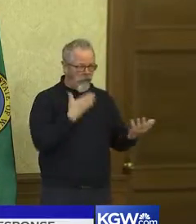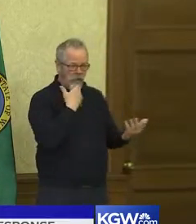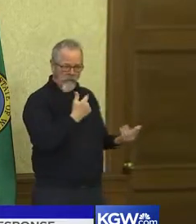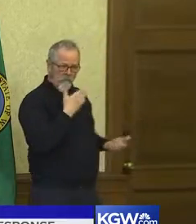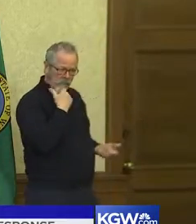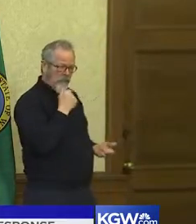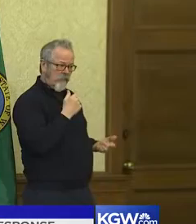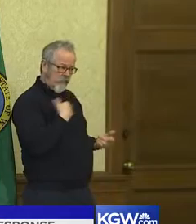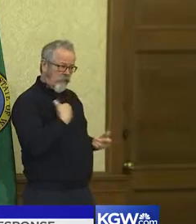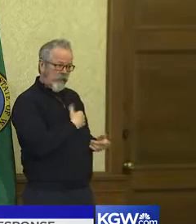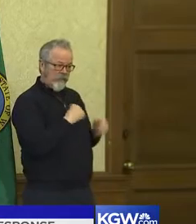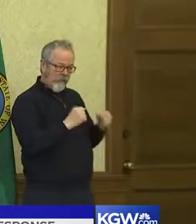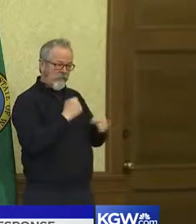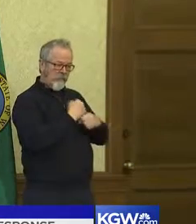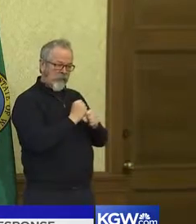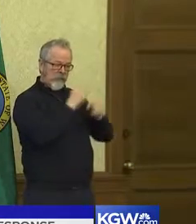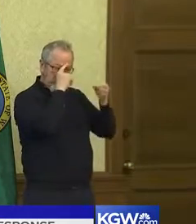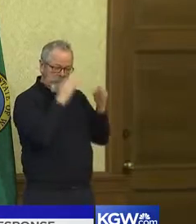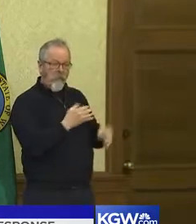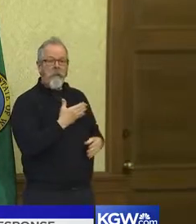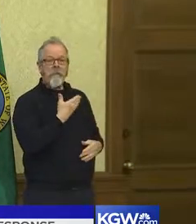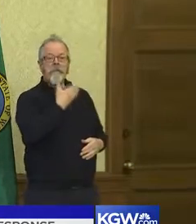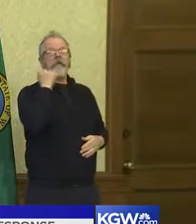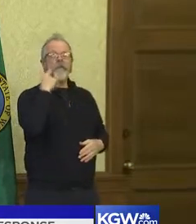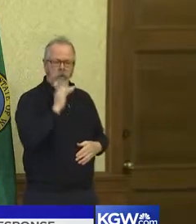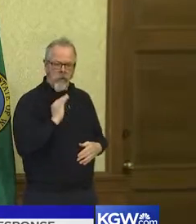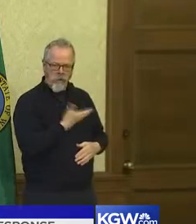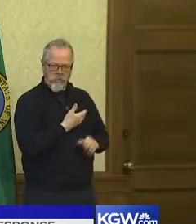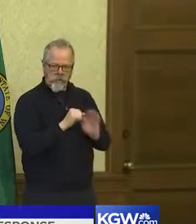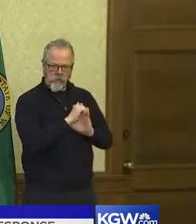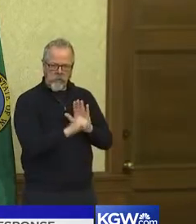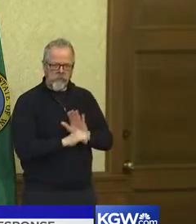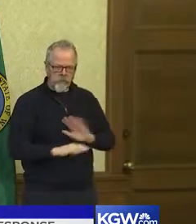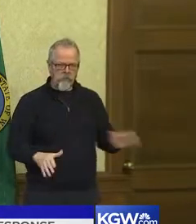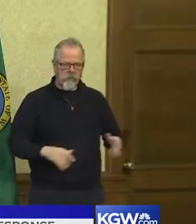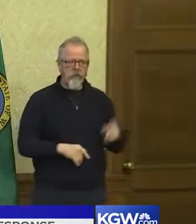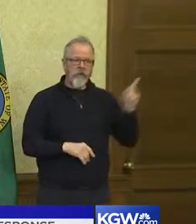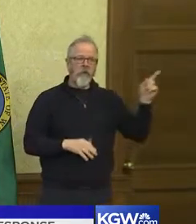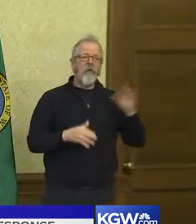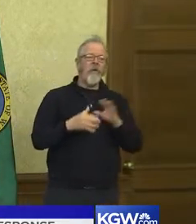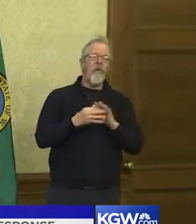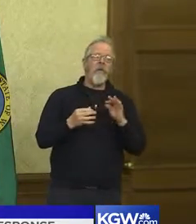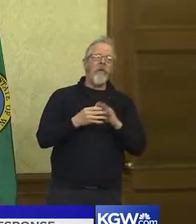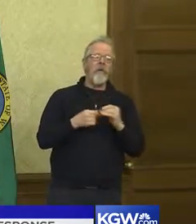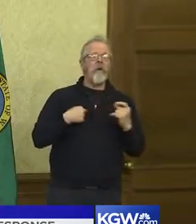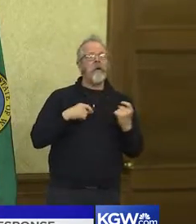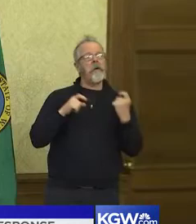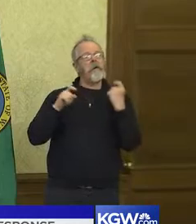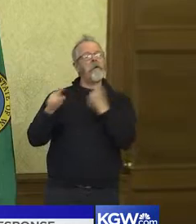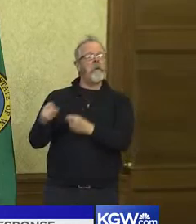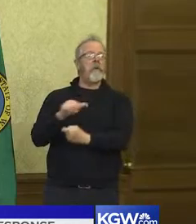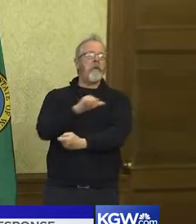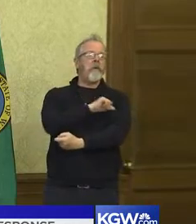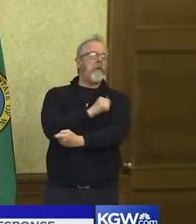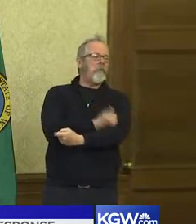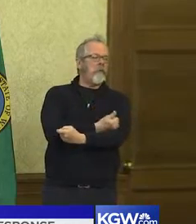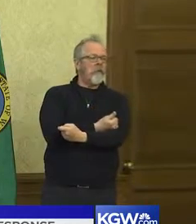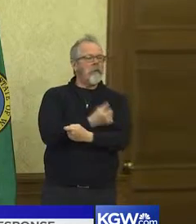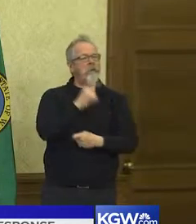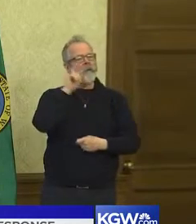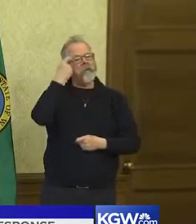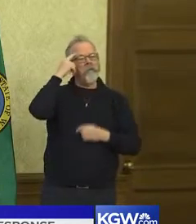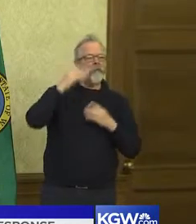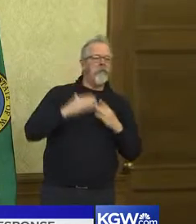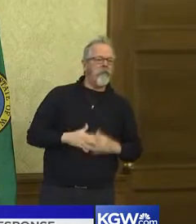way, he did not authorize us to make decisions. What authorized us to make decisions are the U.S. Constitution and our state constitution